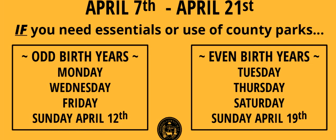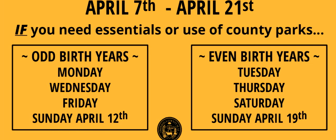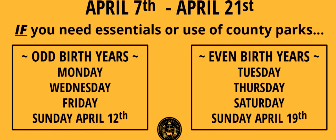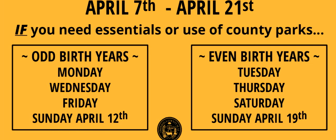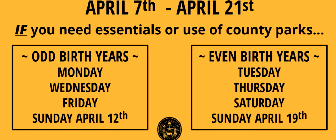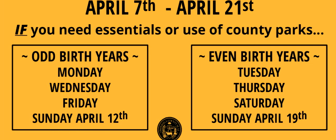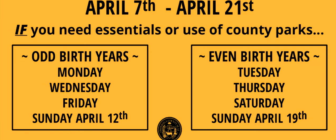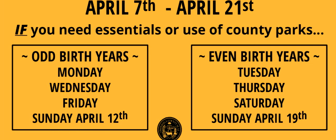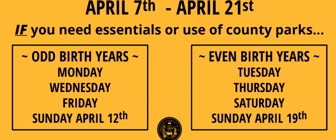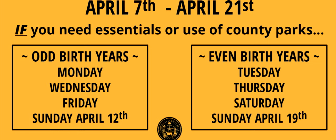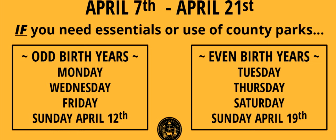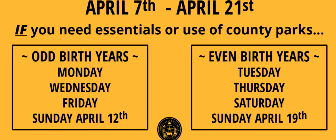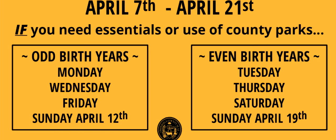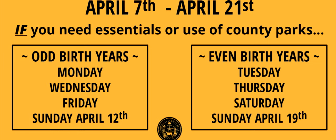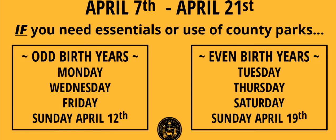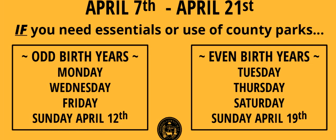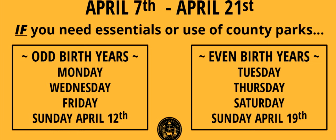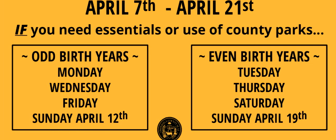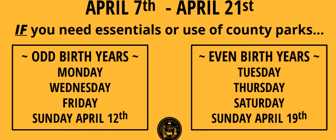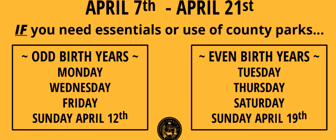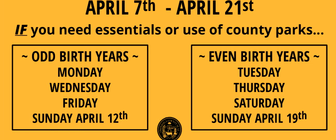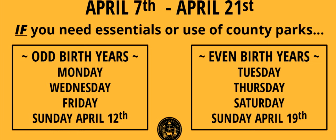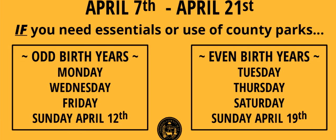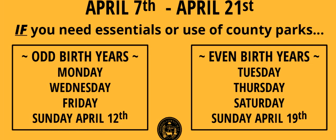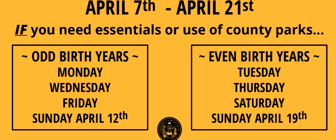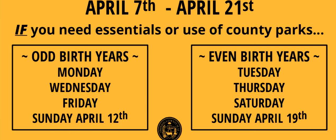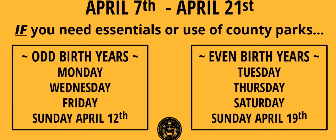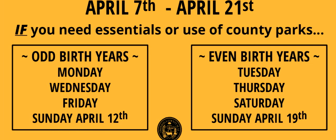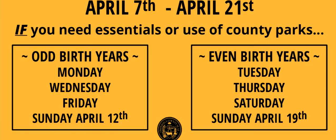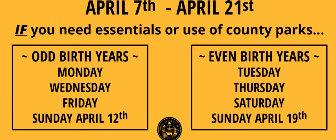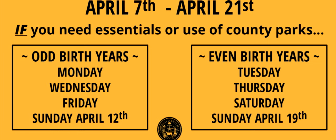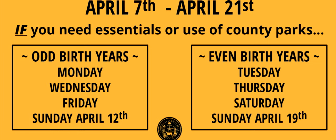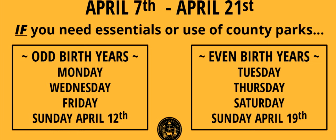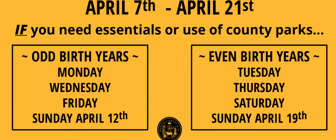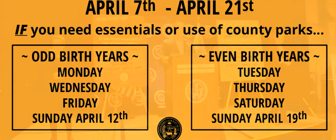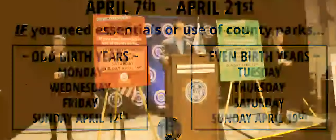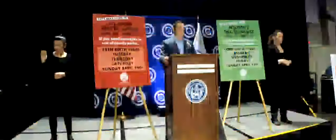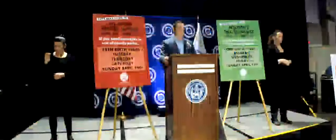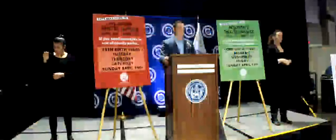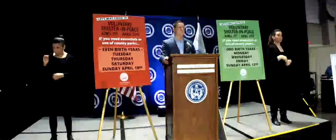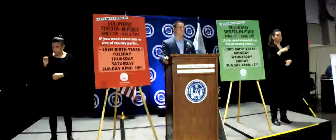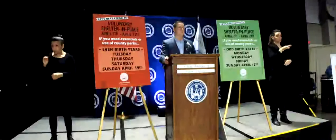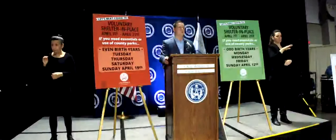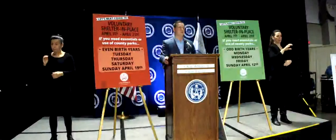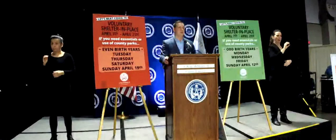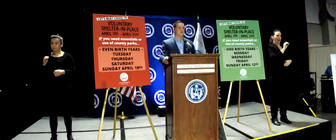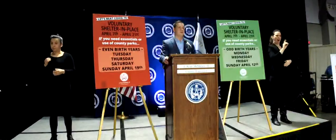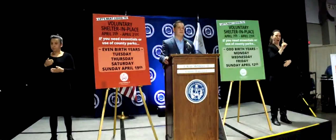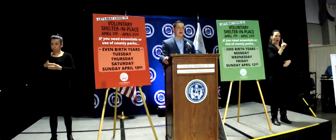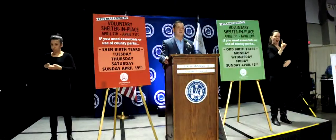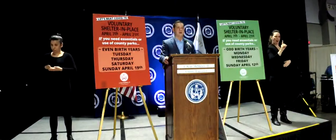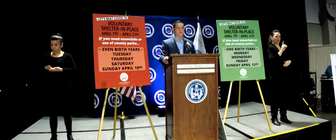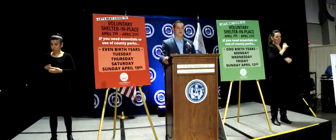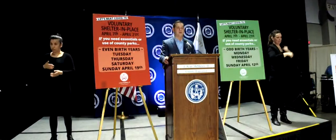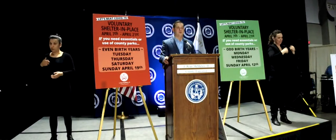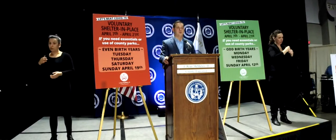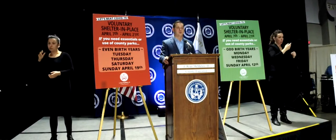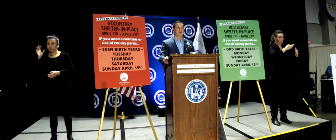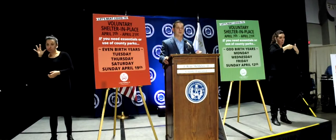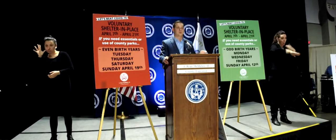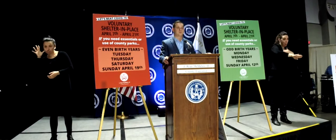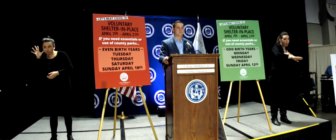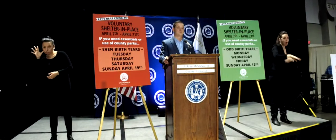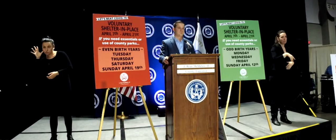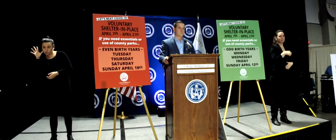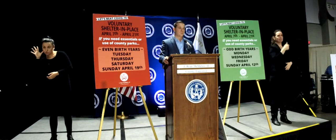April 12th to go do your shopping on those dates. We believe if we can do this and modify our behavior for